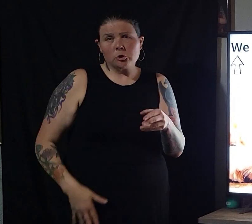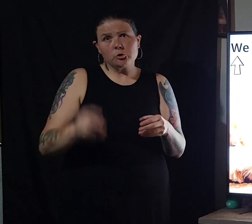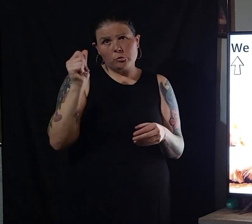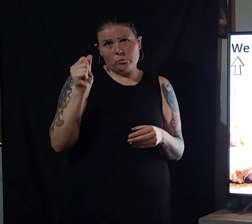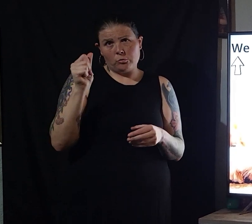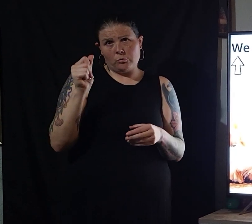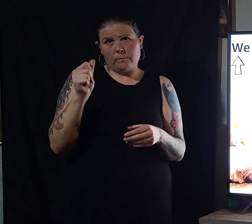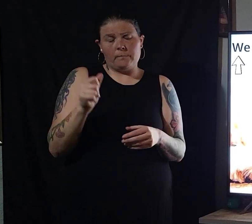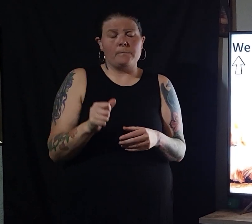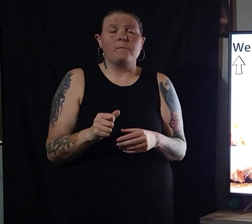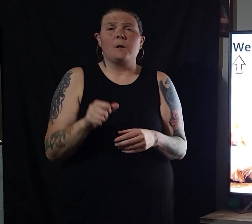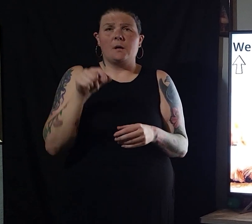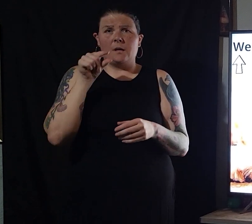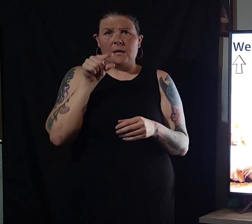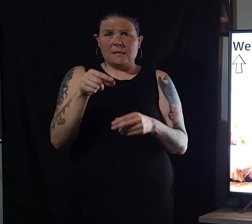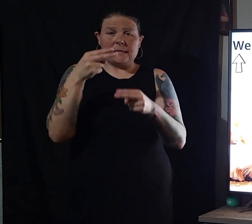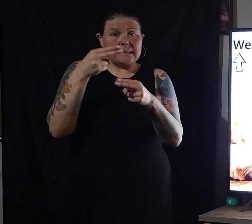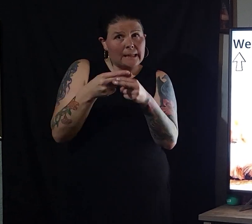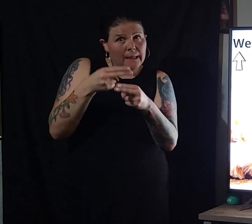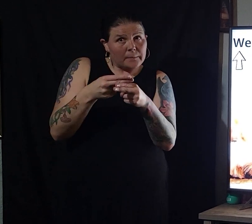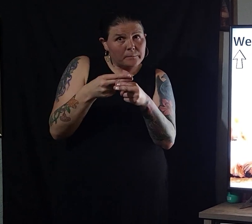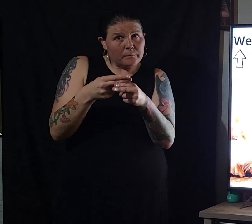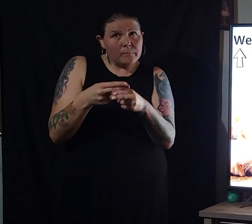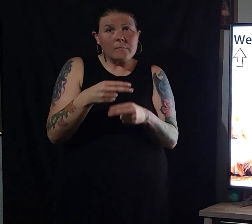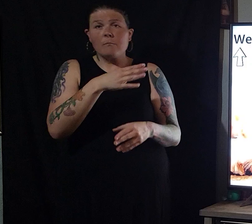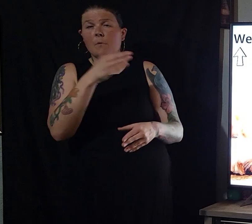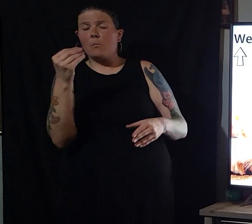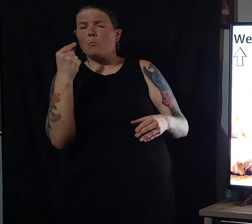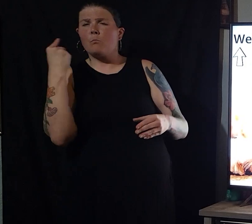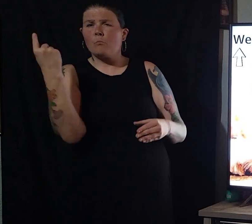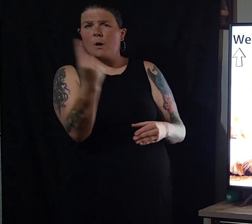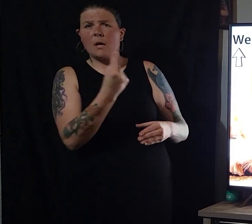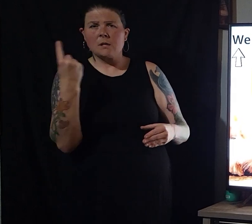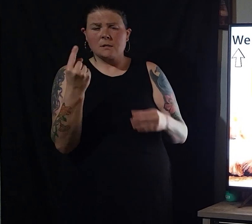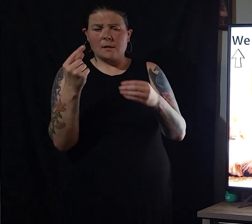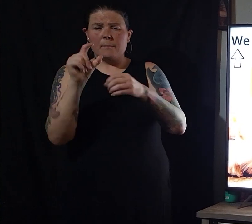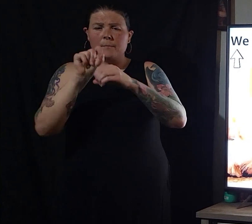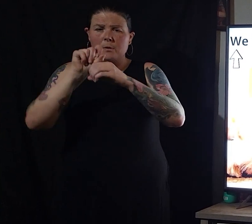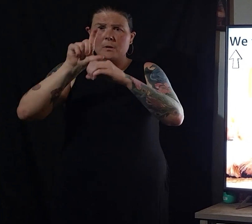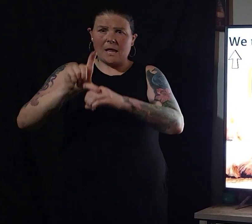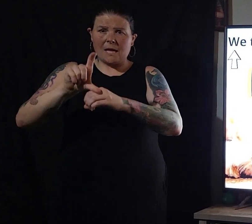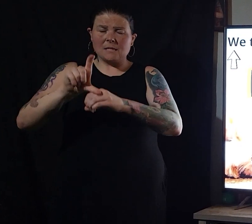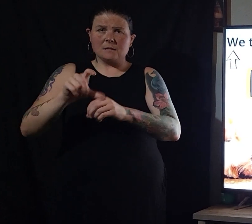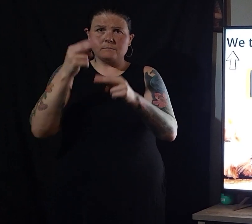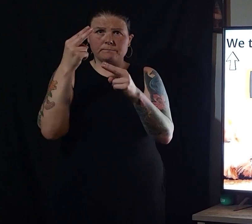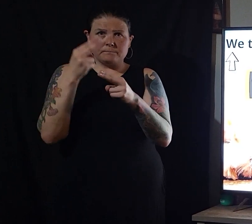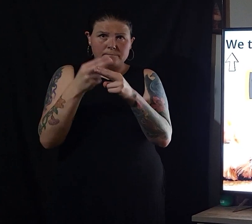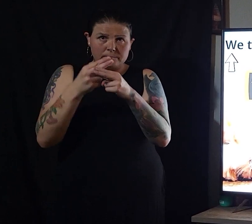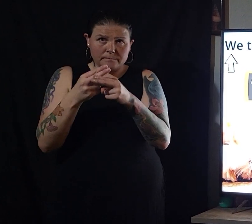this dog. It's a name. And we always